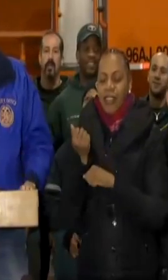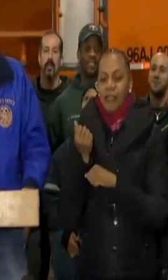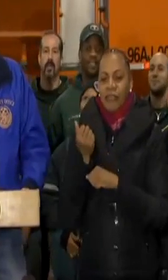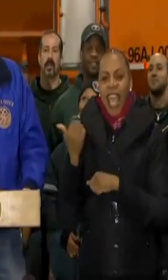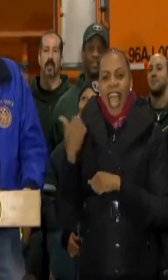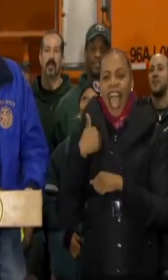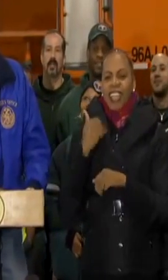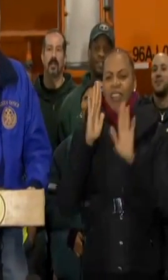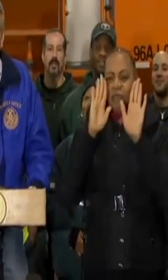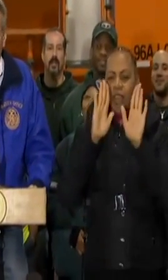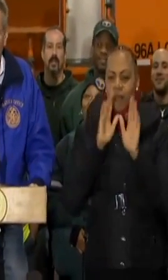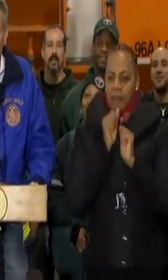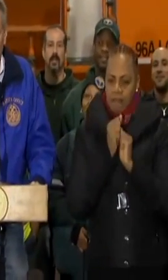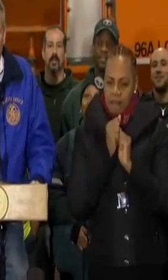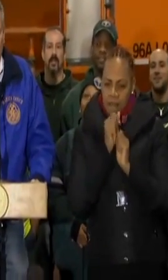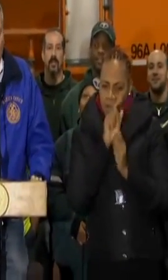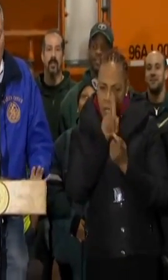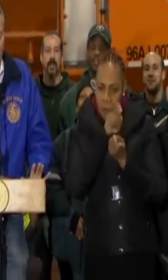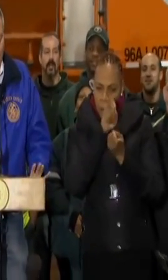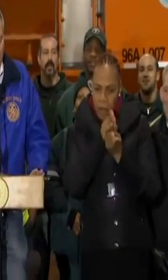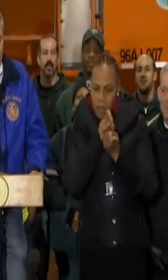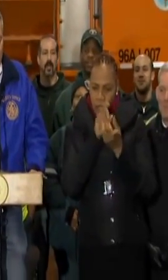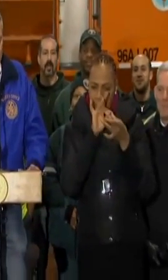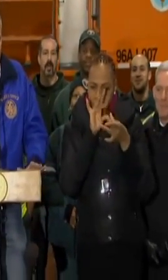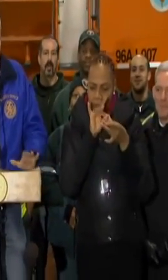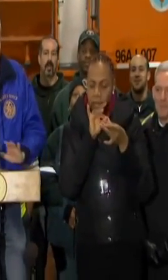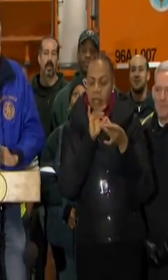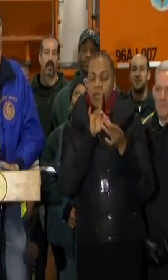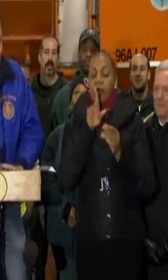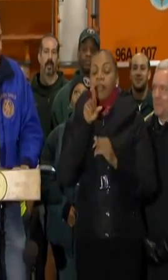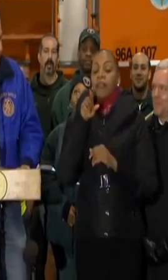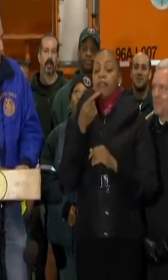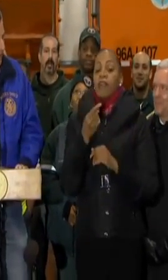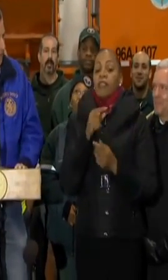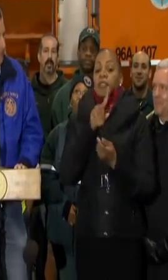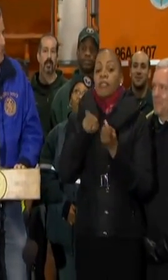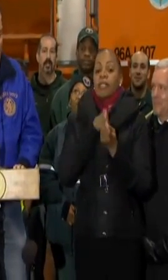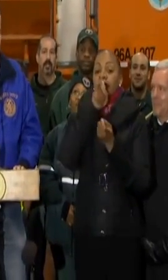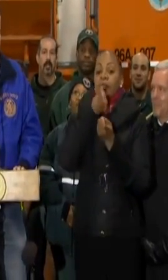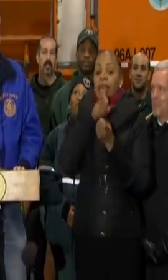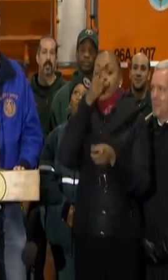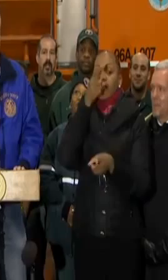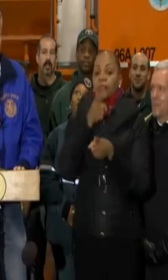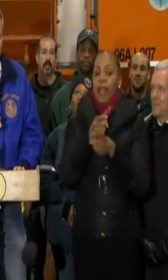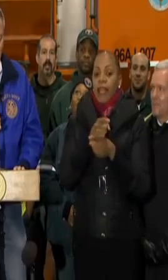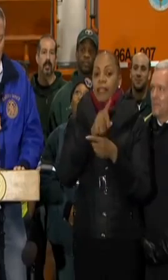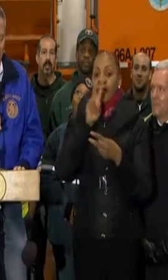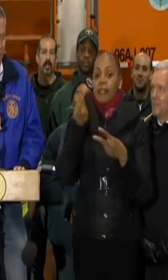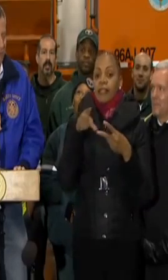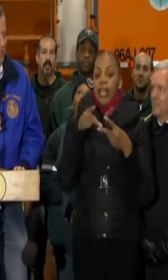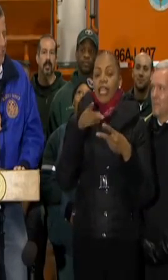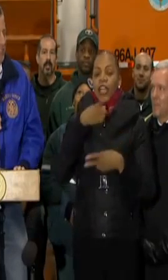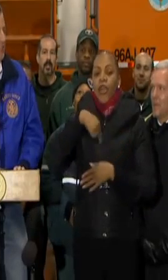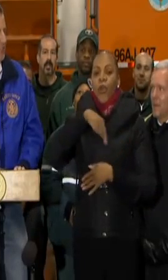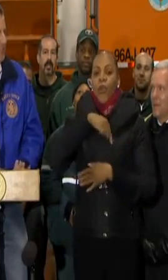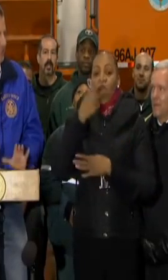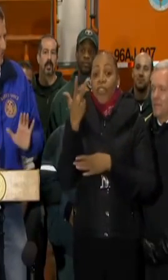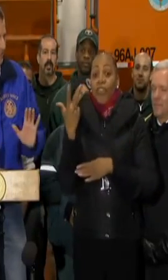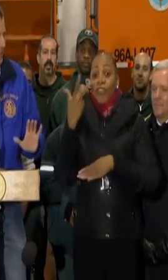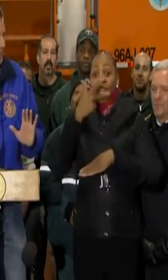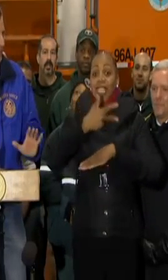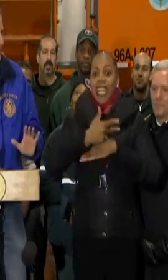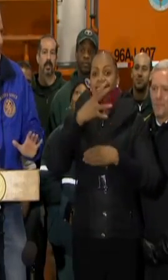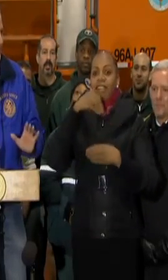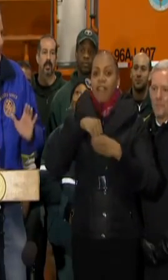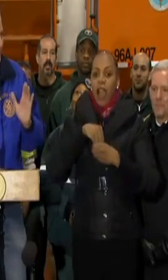has a great penchant for the perfect statement. Yeah, first of all, exactly right. Second of all, guys, we're 3 days into this.